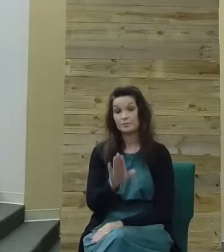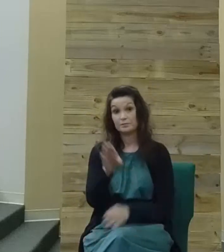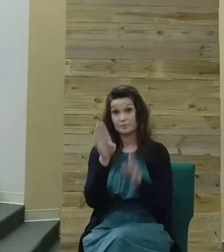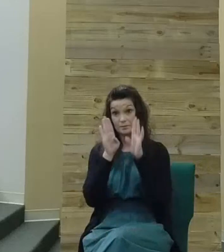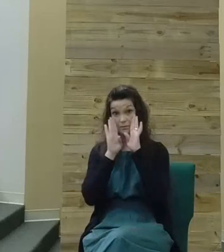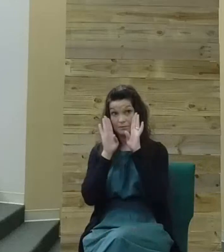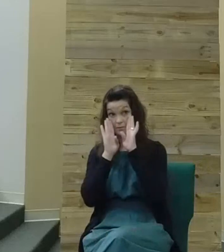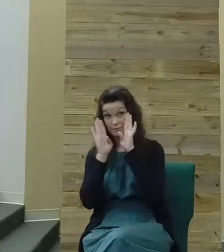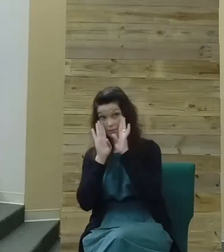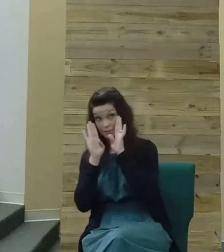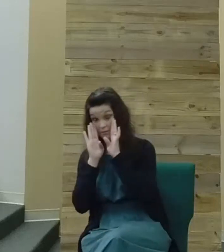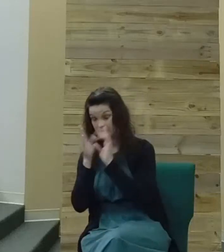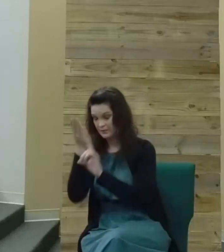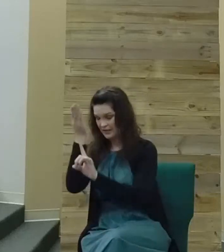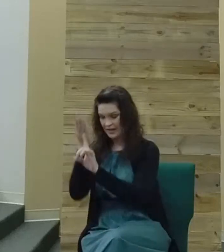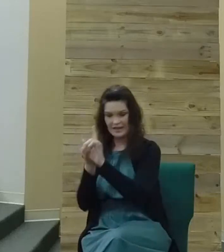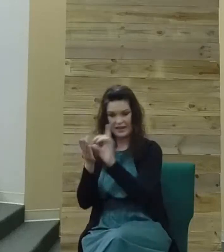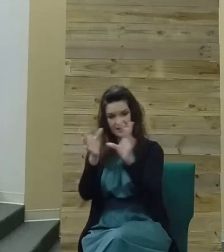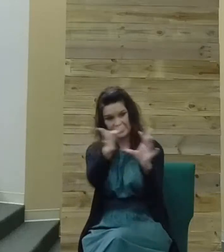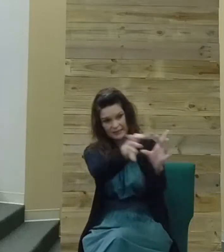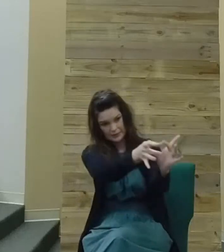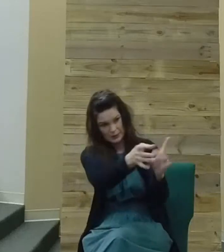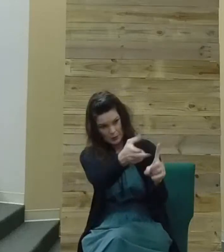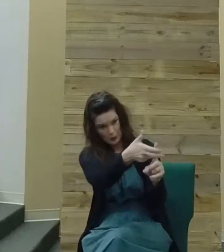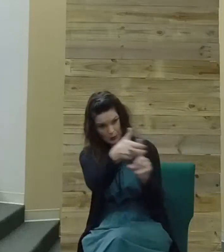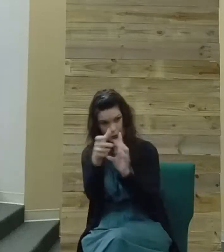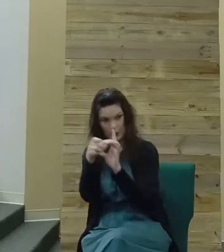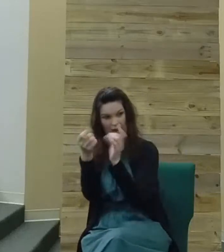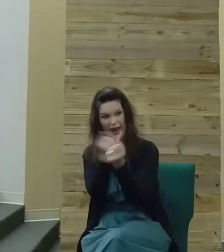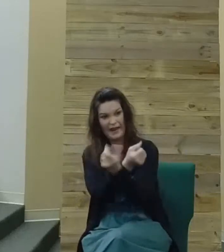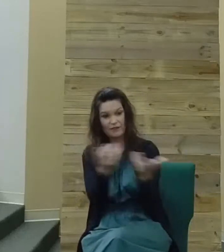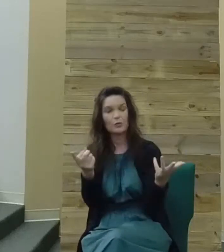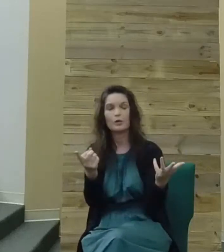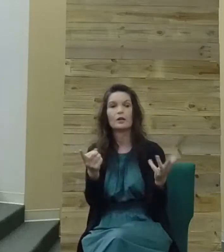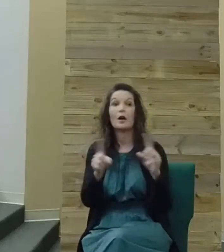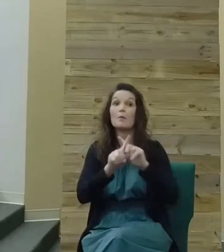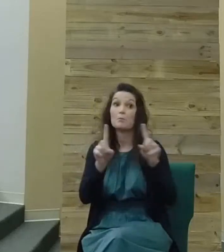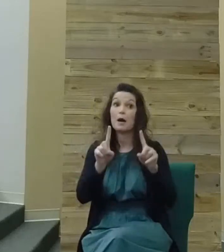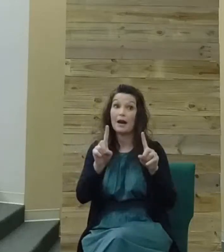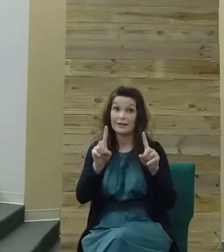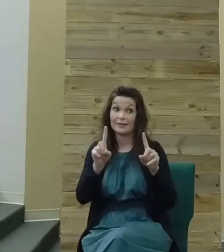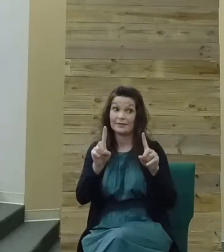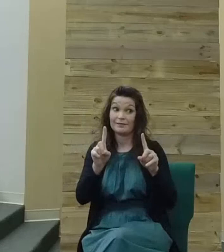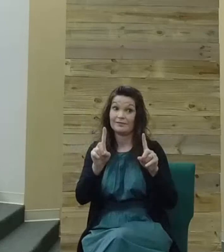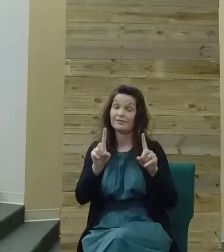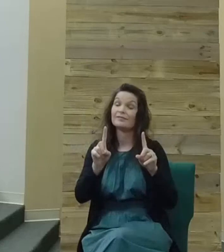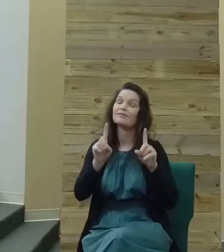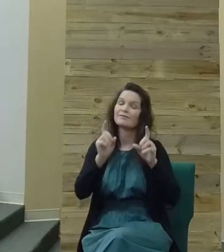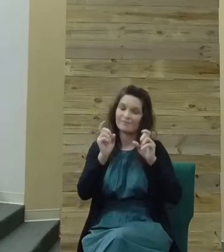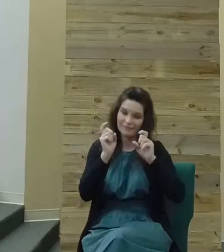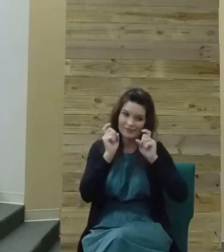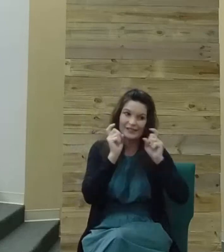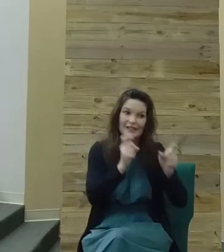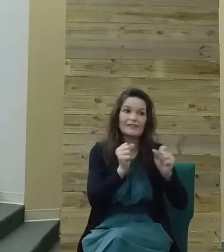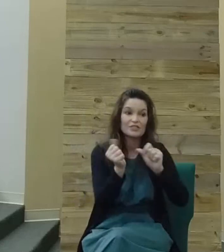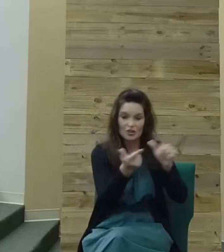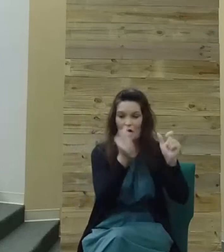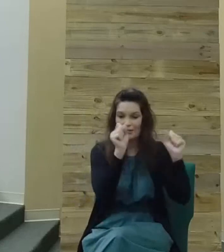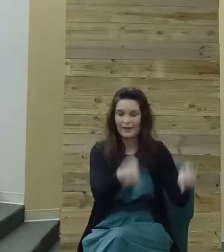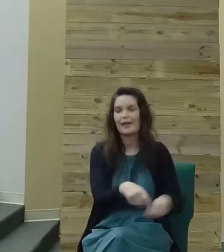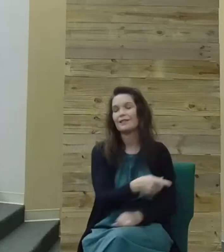has, though, listen, he has not reconciled everyone, but he has made reconciliation available to